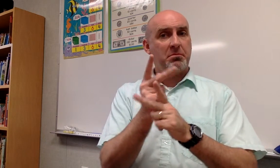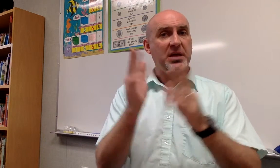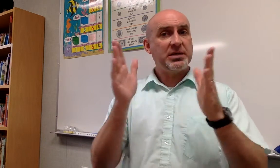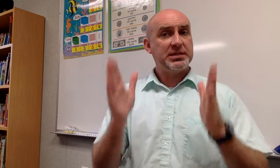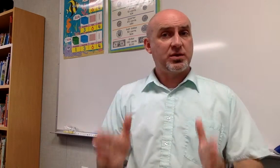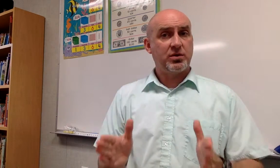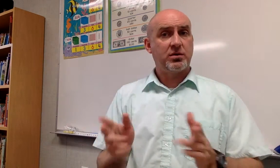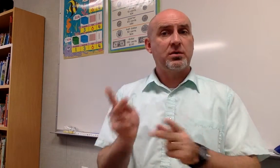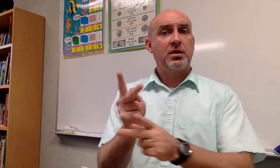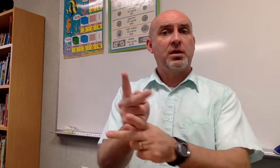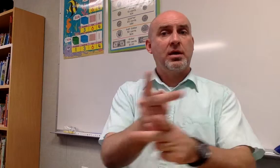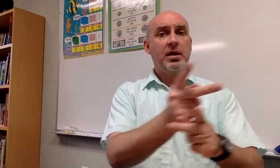babysitter,